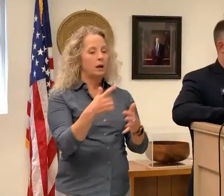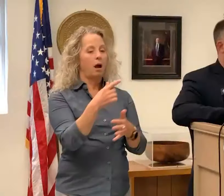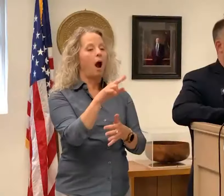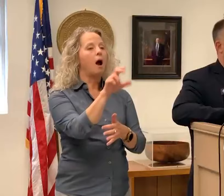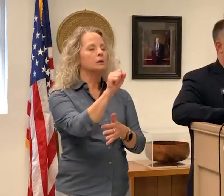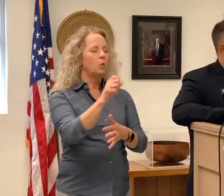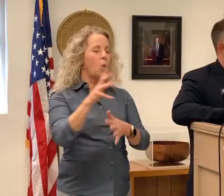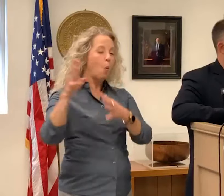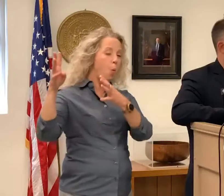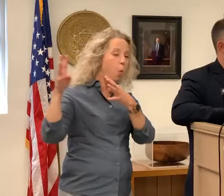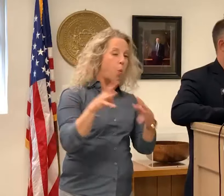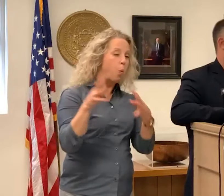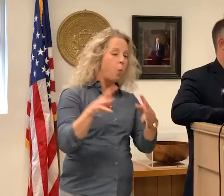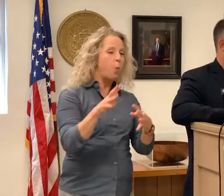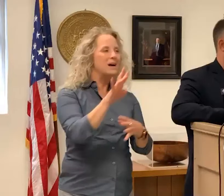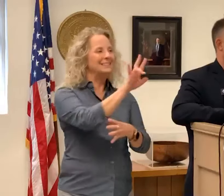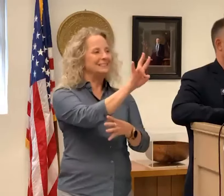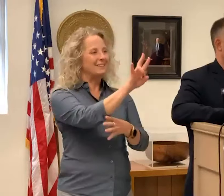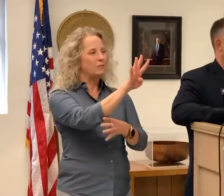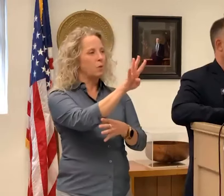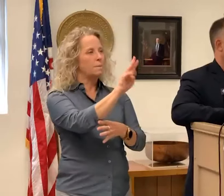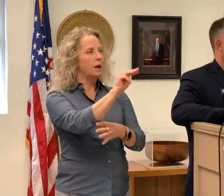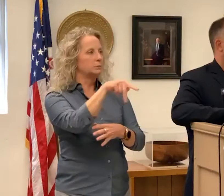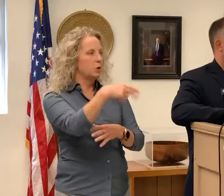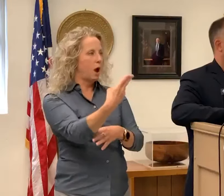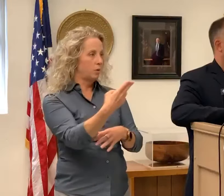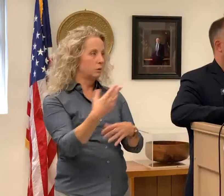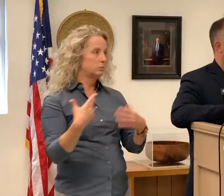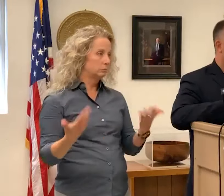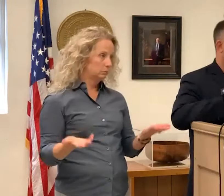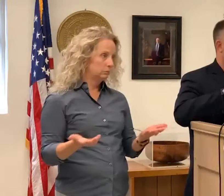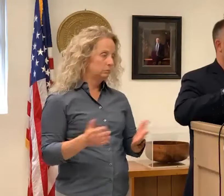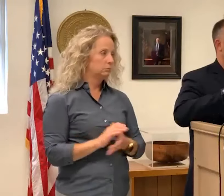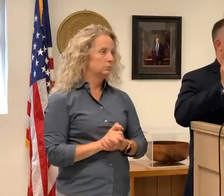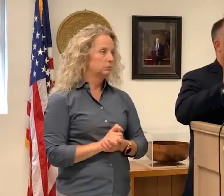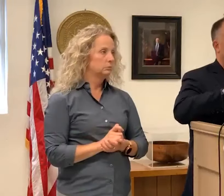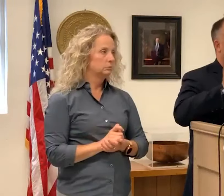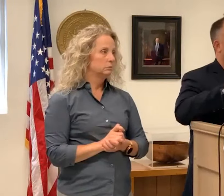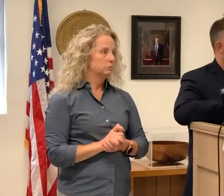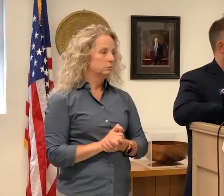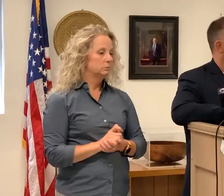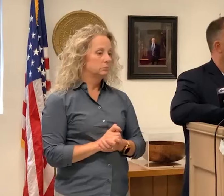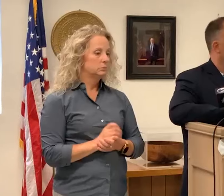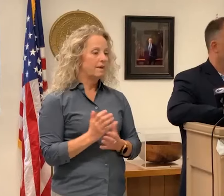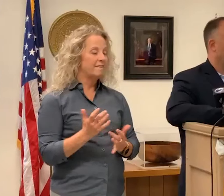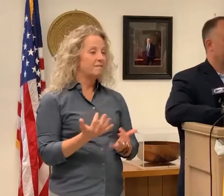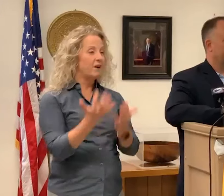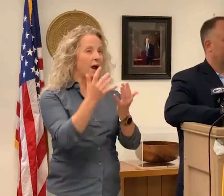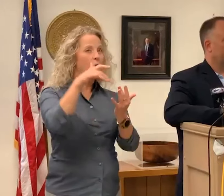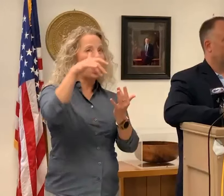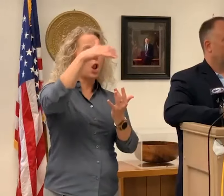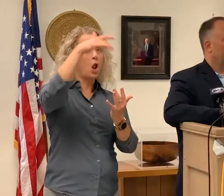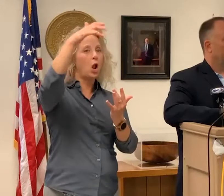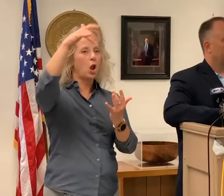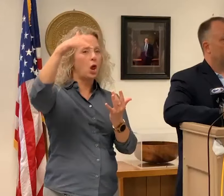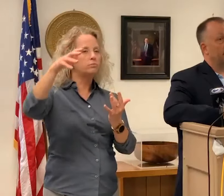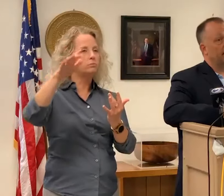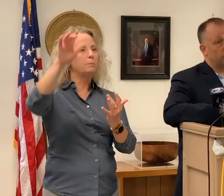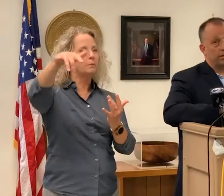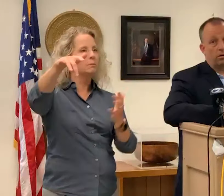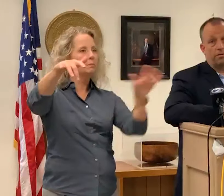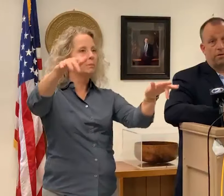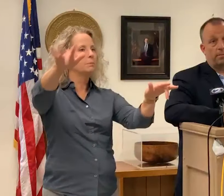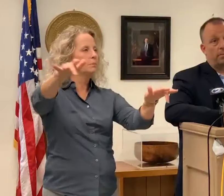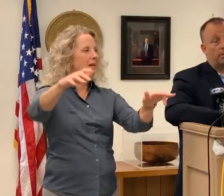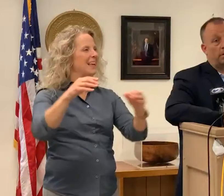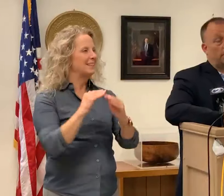gusting, and this was what we recorded, at 74 miles an hour. And it was sending embers throughout the town. And